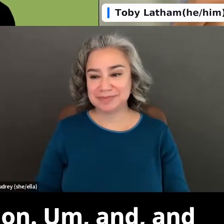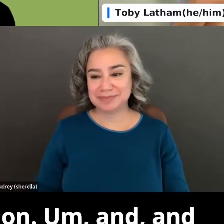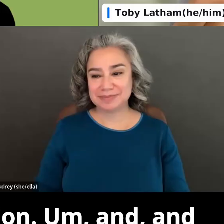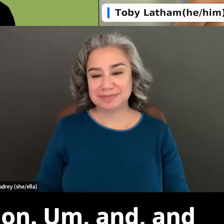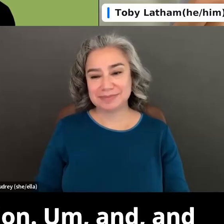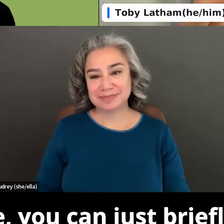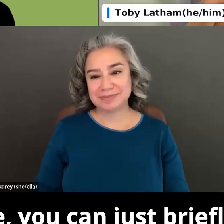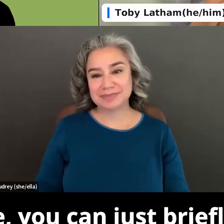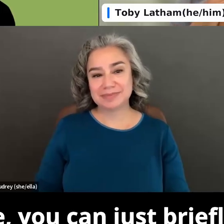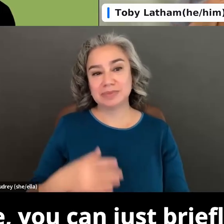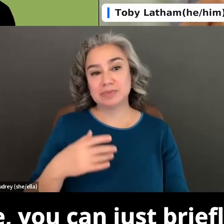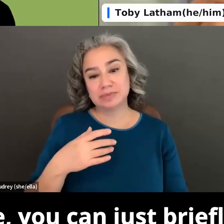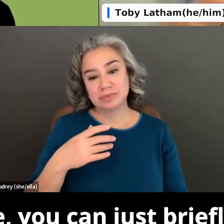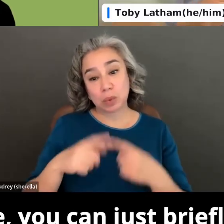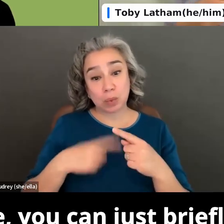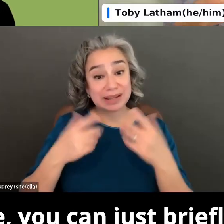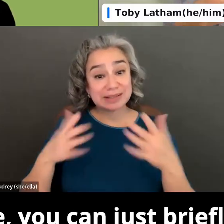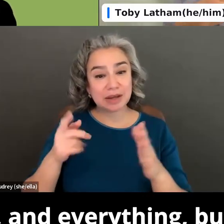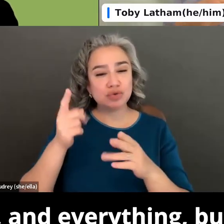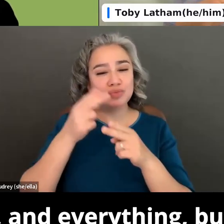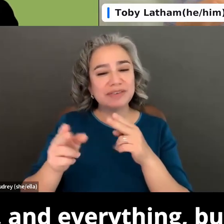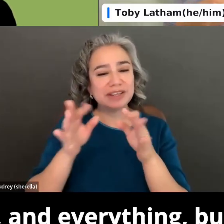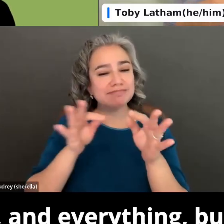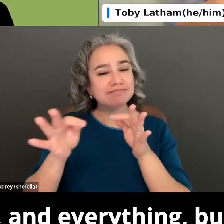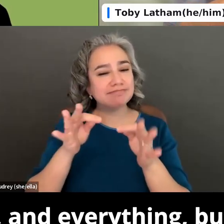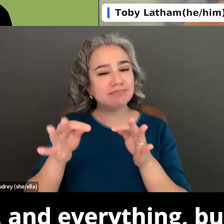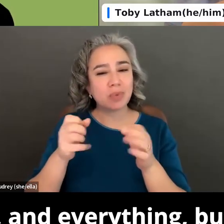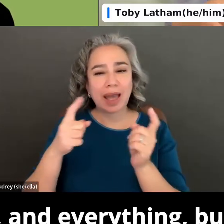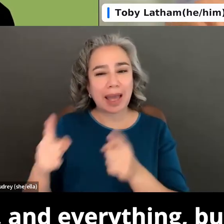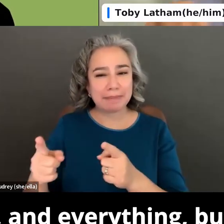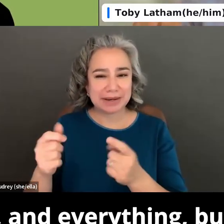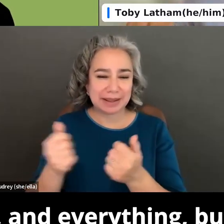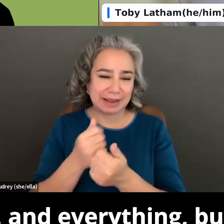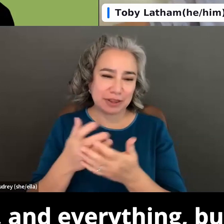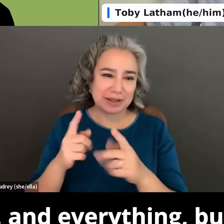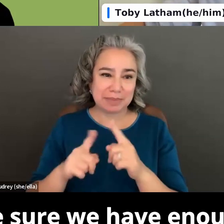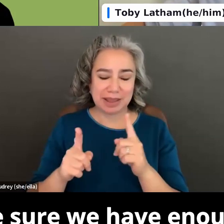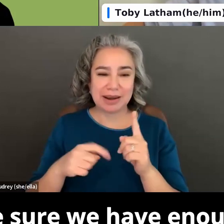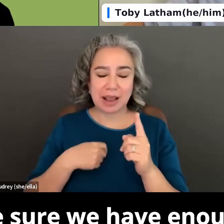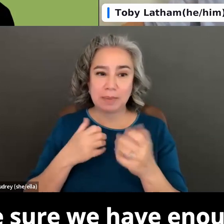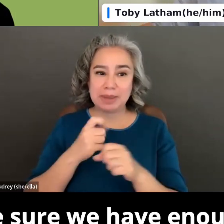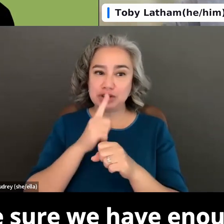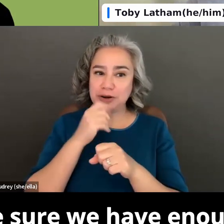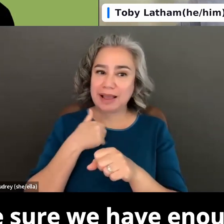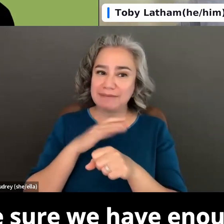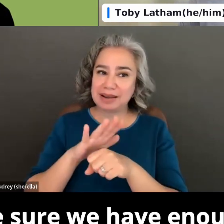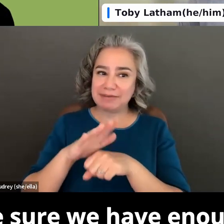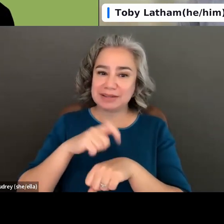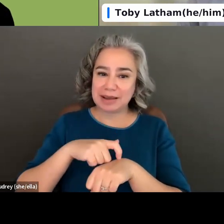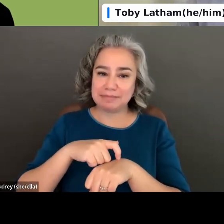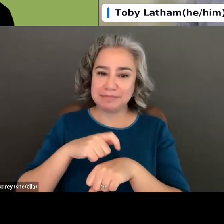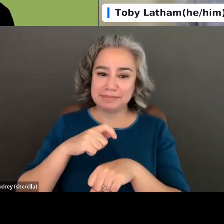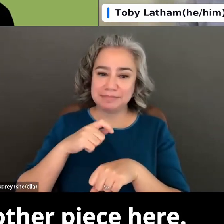Maybe when that's done, you can just briefly say how that came about and everything. But I want to make sure we have enough time for every